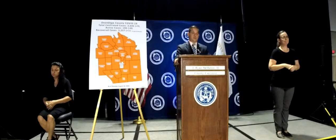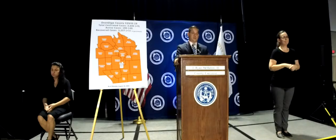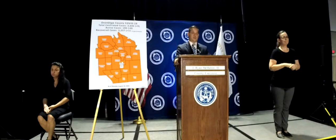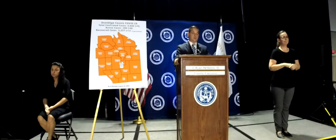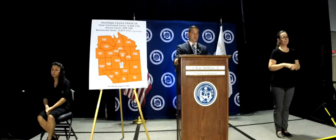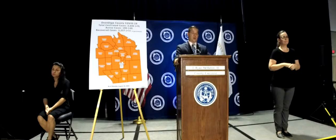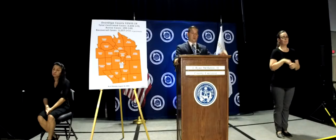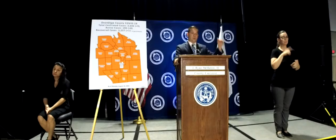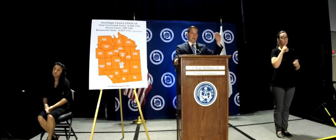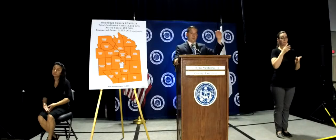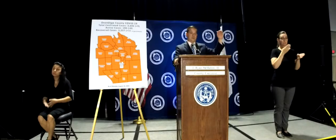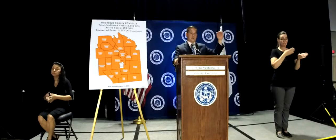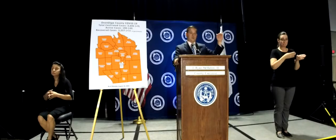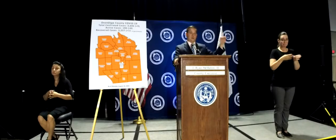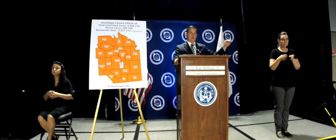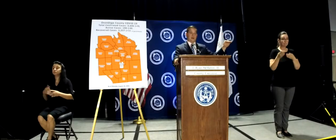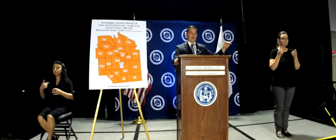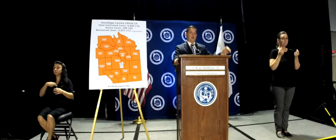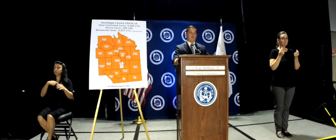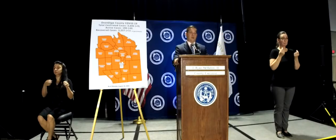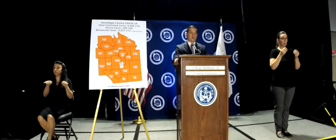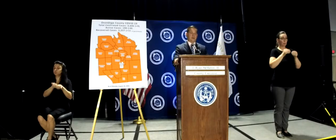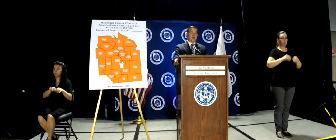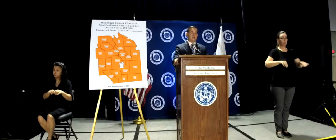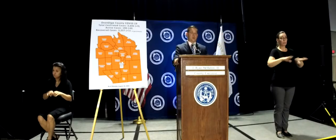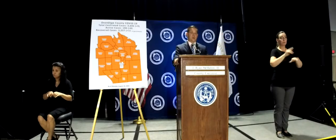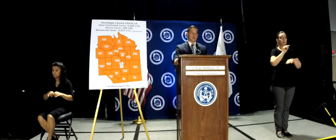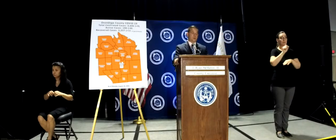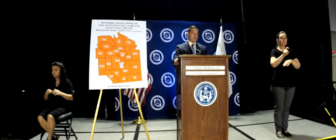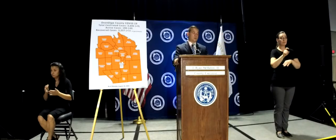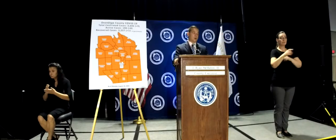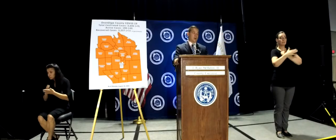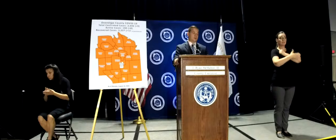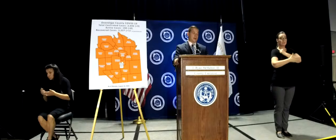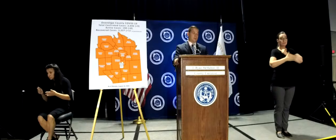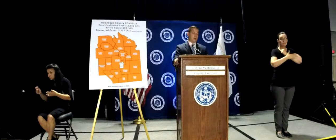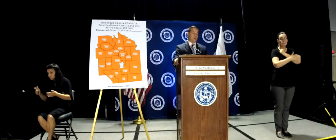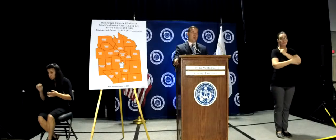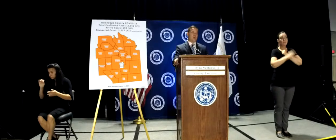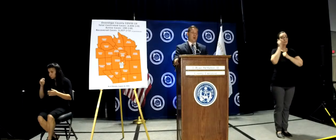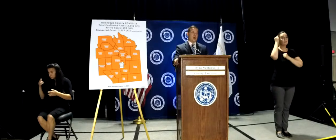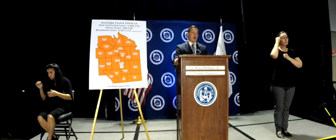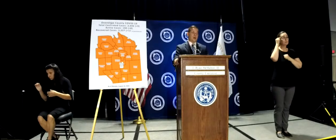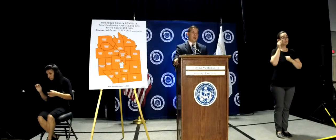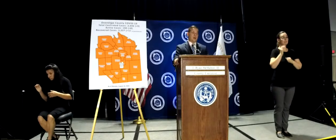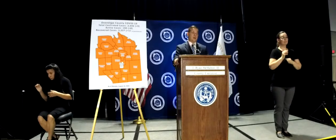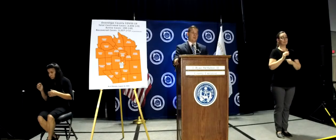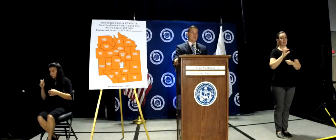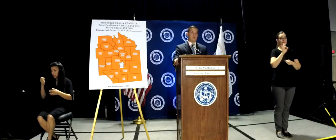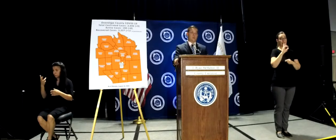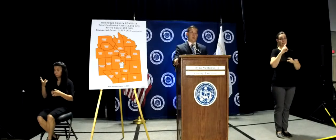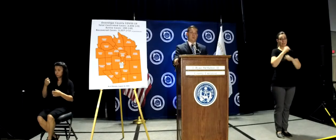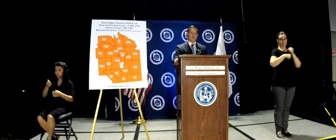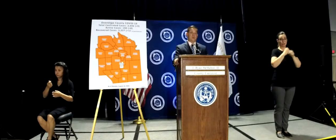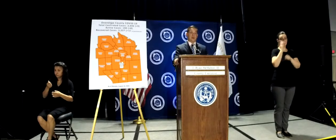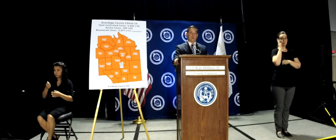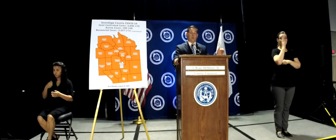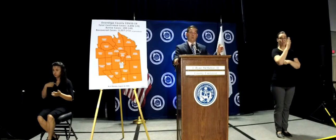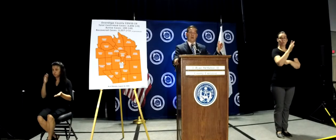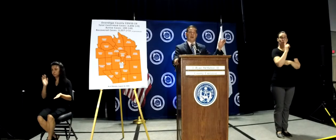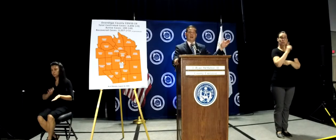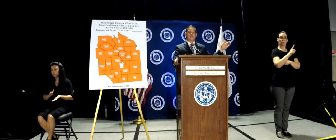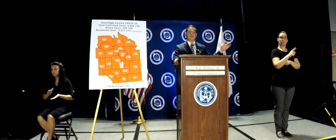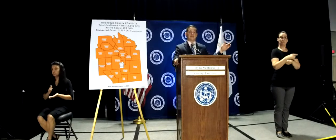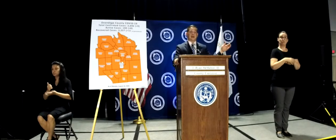strategic decisions to cut the property tax rate in county government 8 straight years, all-time low. But to do that, you're